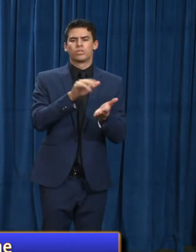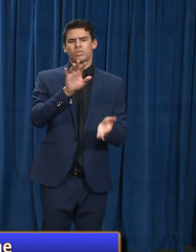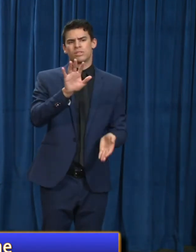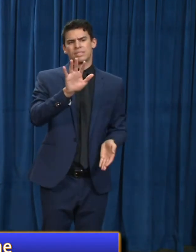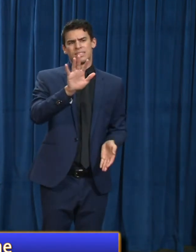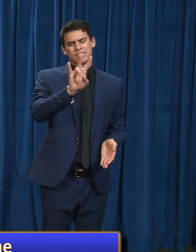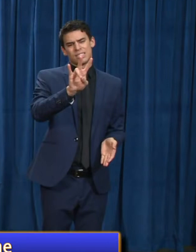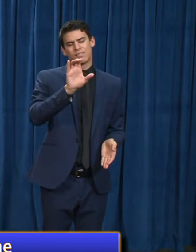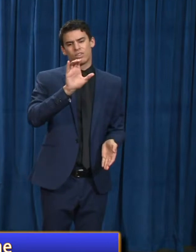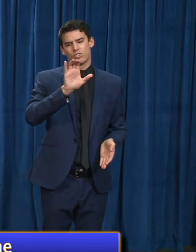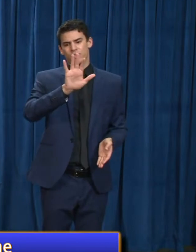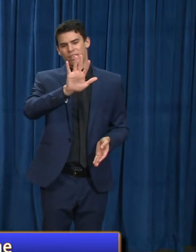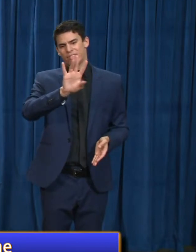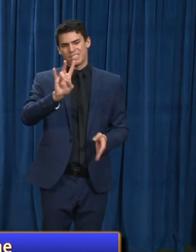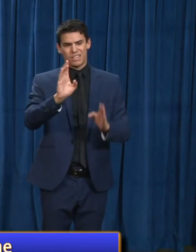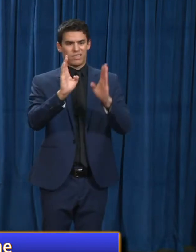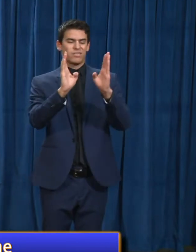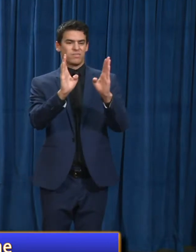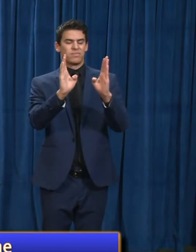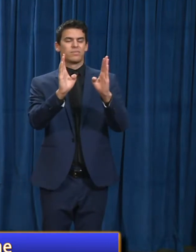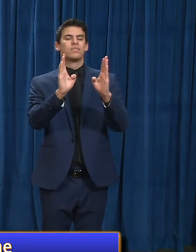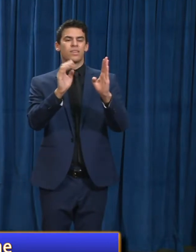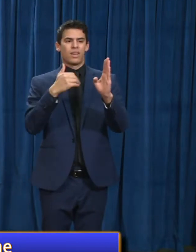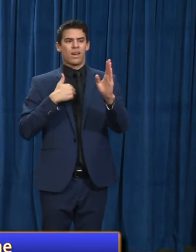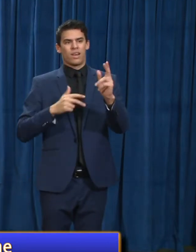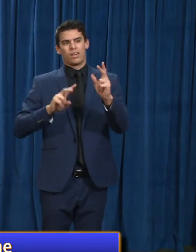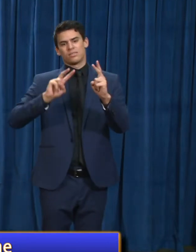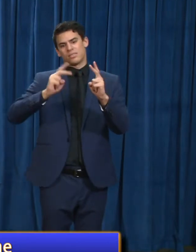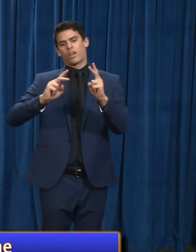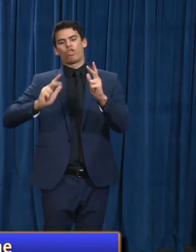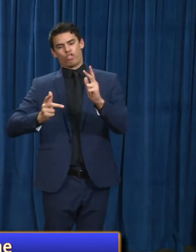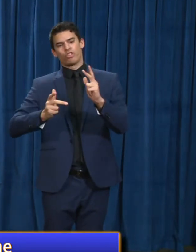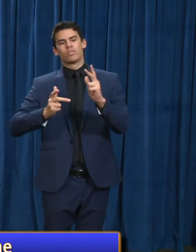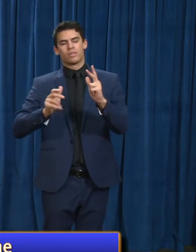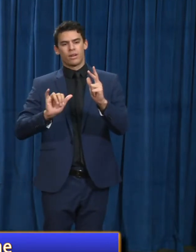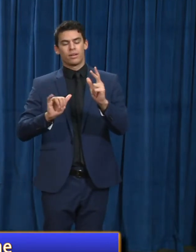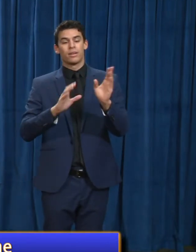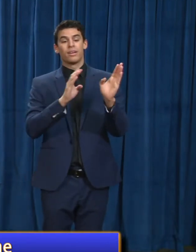2,757 on that age group had an additional dose, and